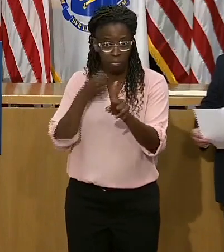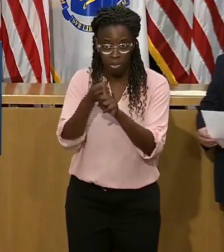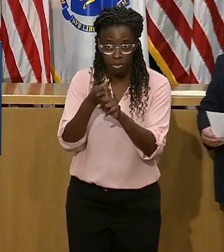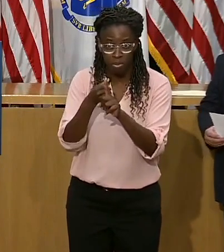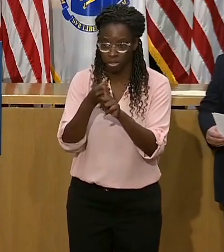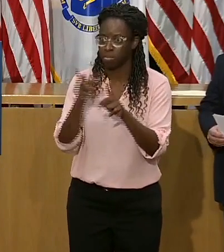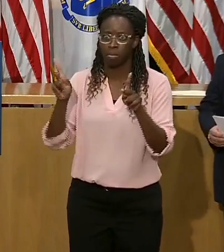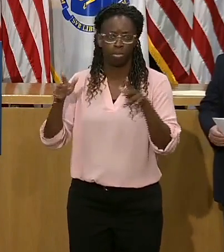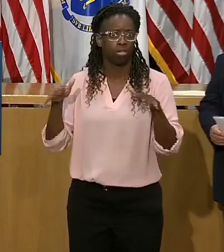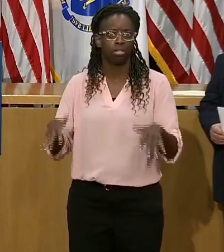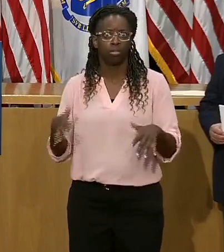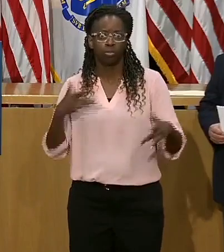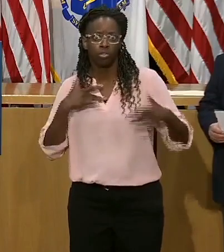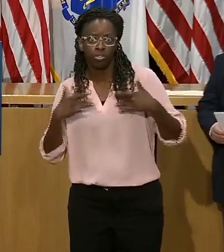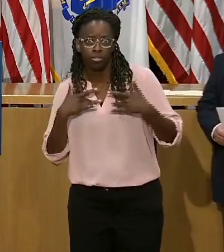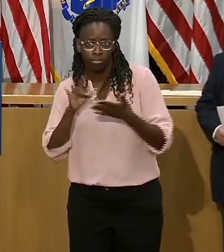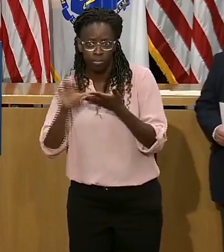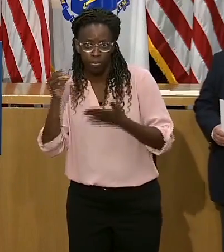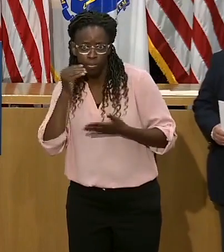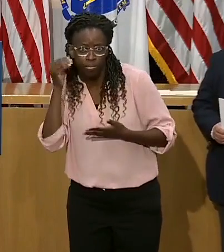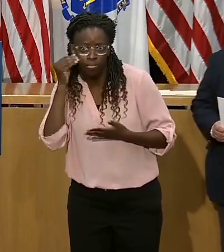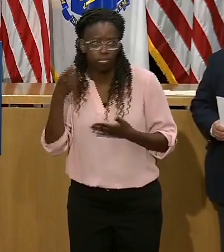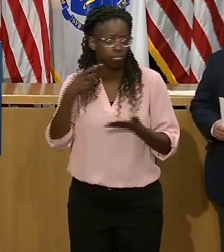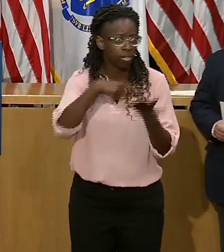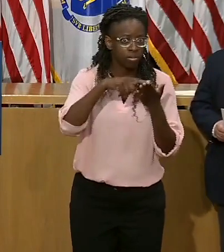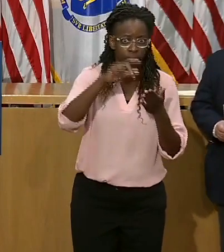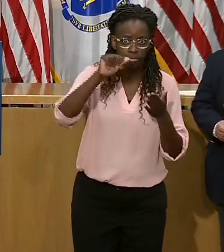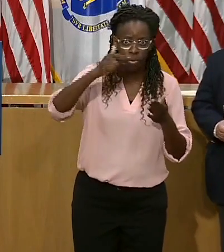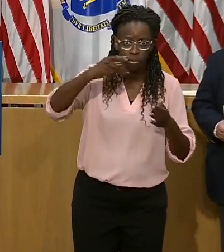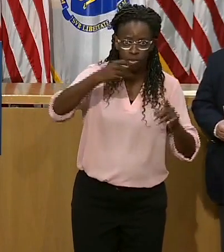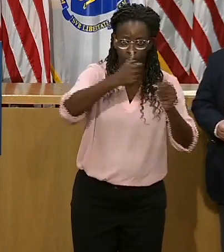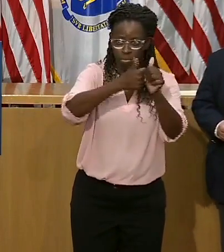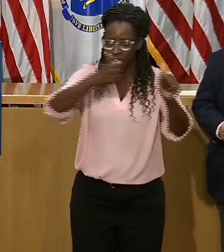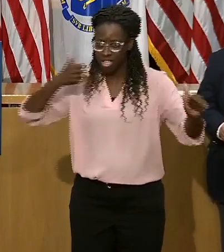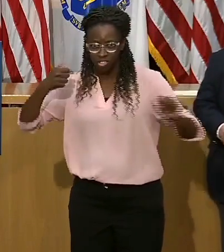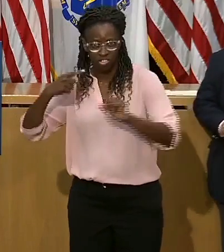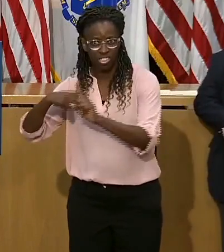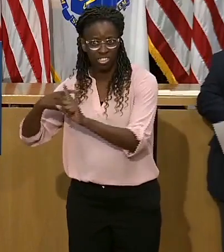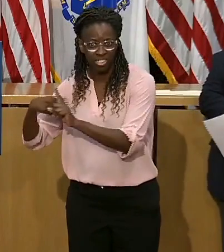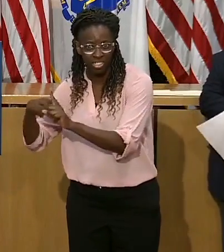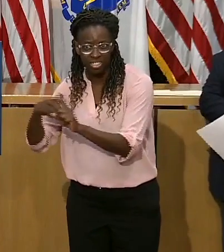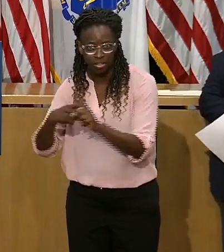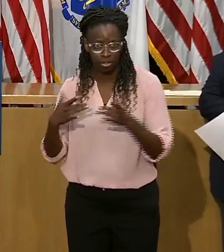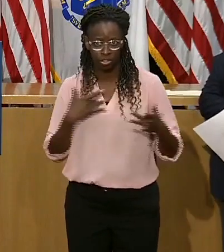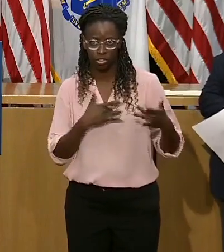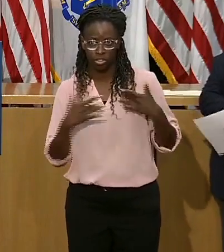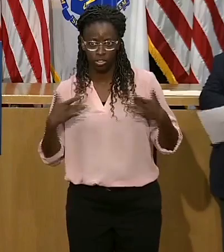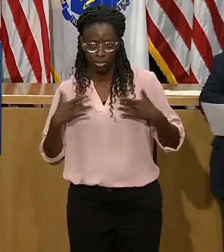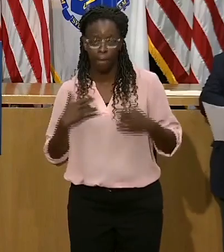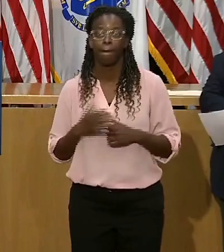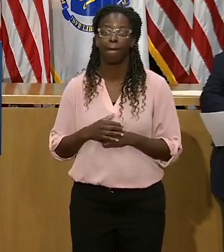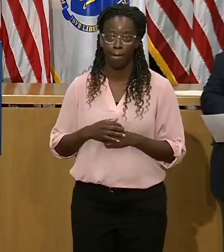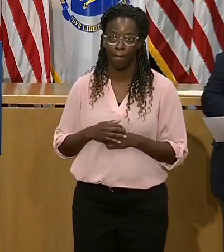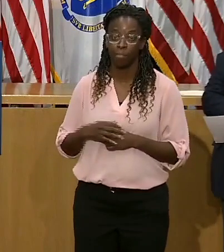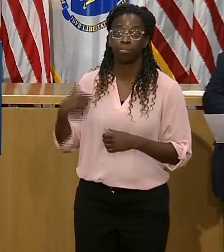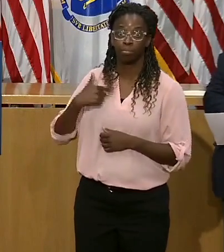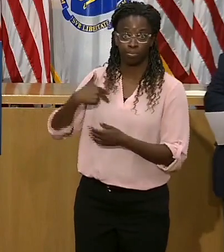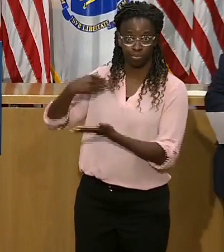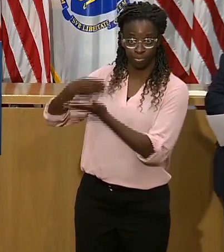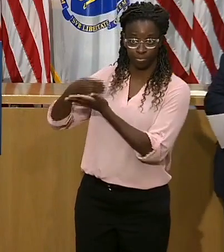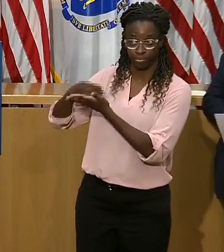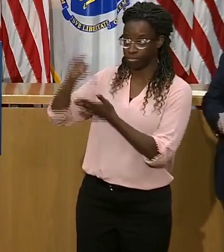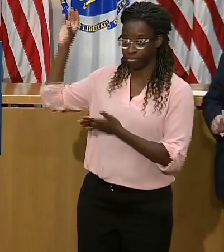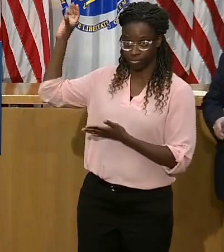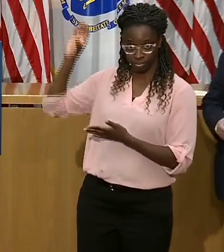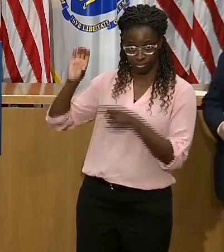pandemic. This is part of the recovery plan because when you keep people housed, you give them the opportunity to succeed, to get back